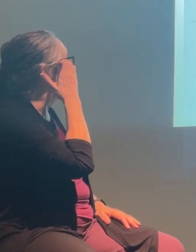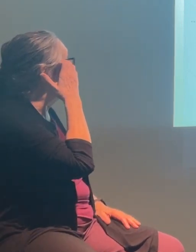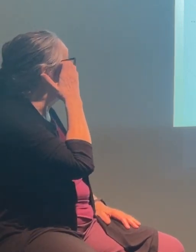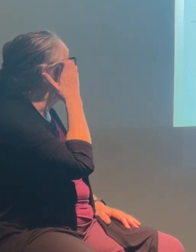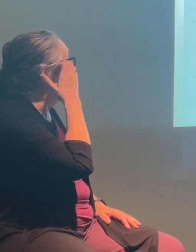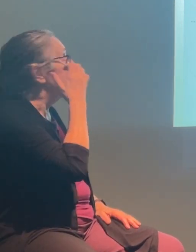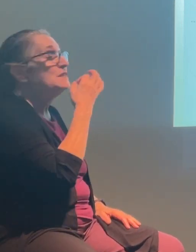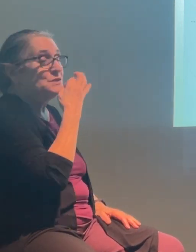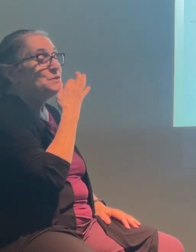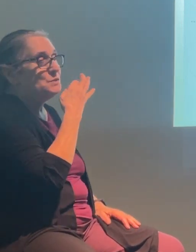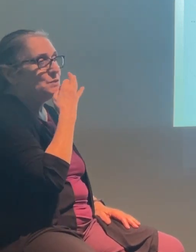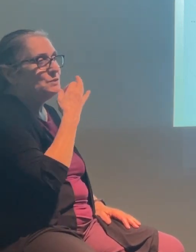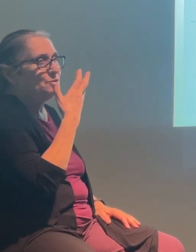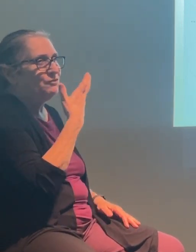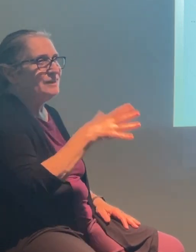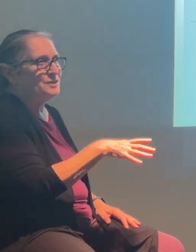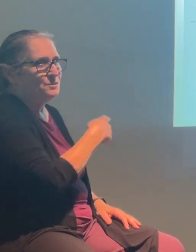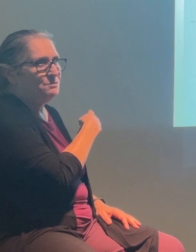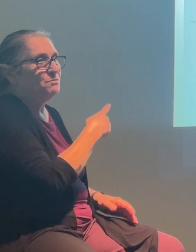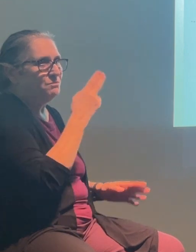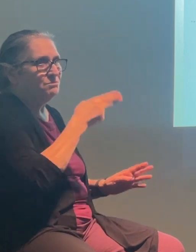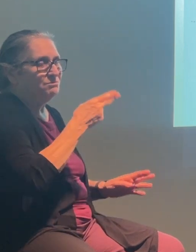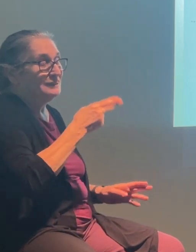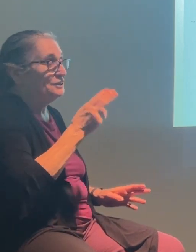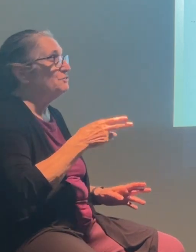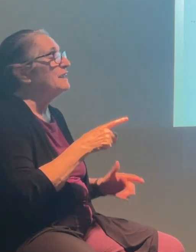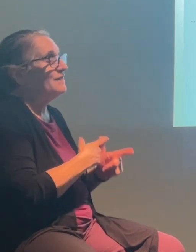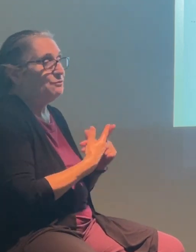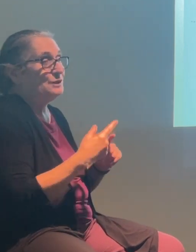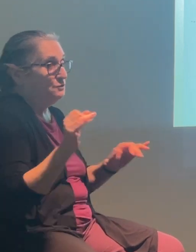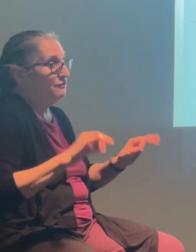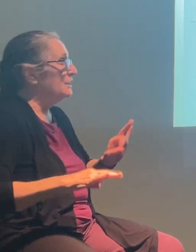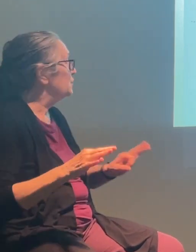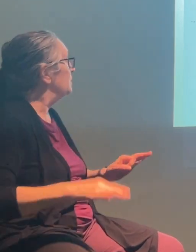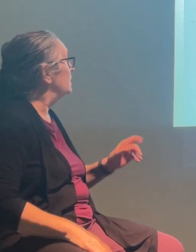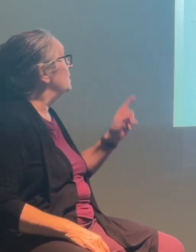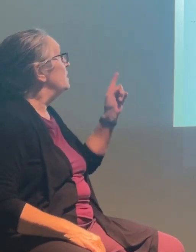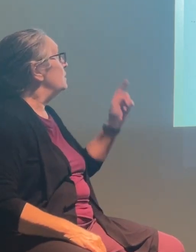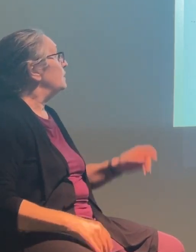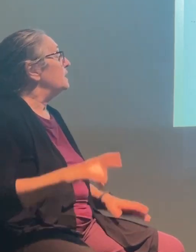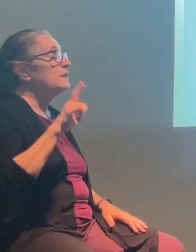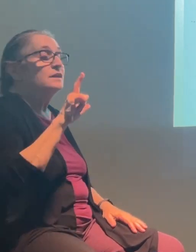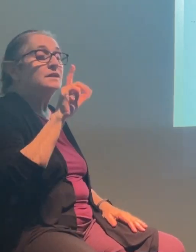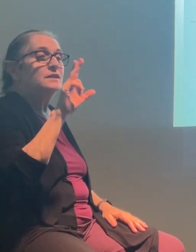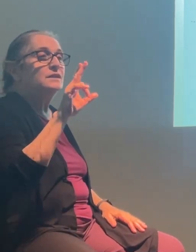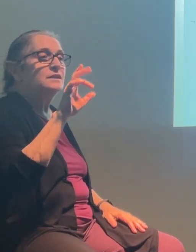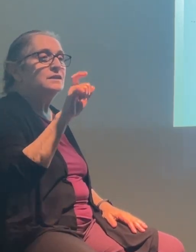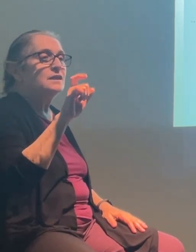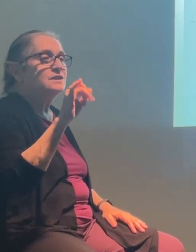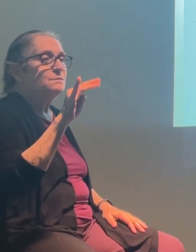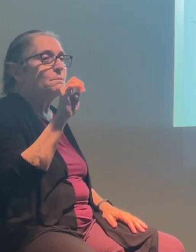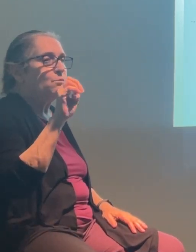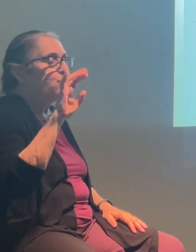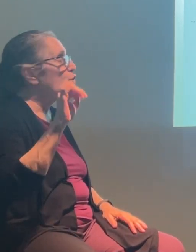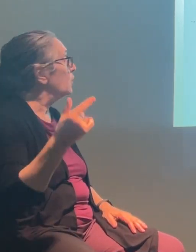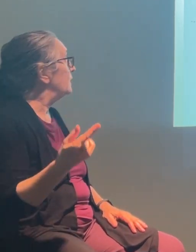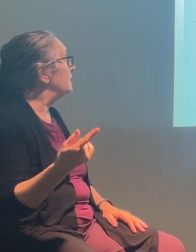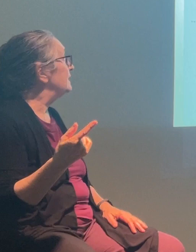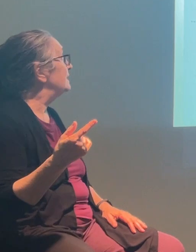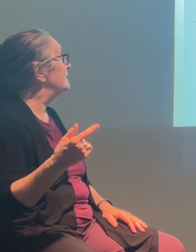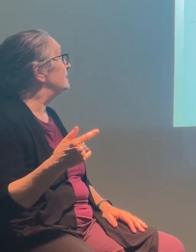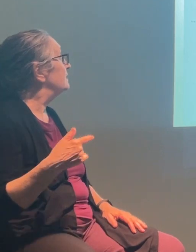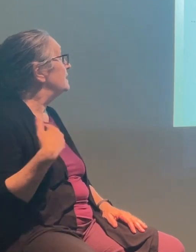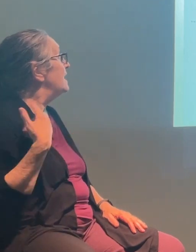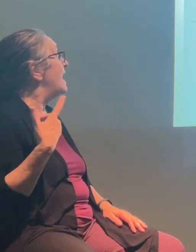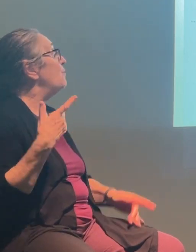Steichen was very American, even though he was born in Luxembourg. And he was in France when basically